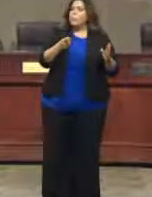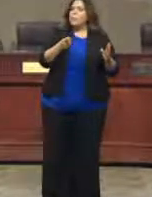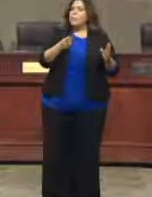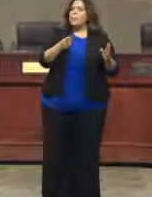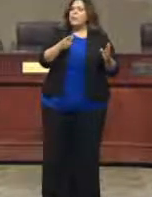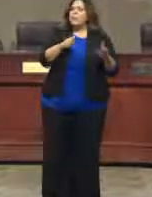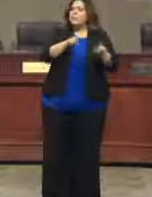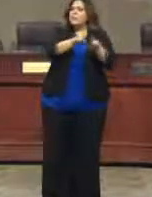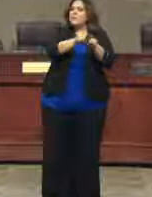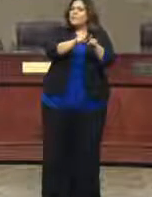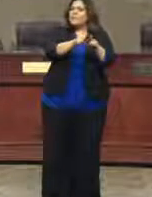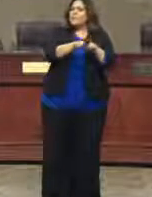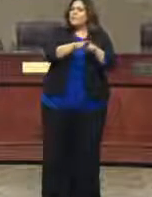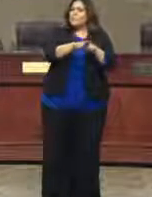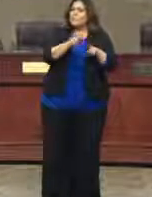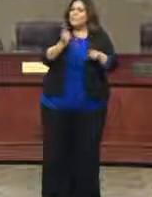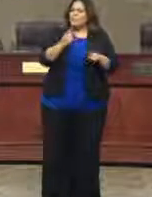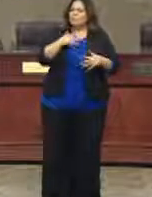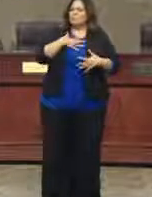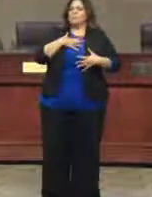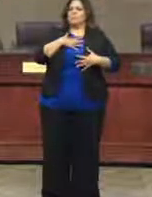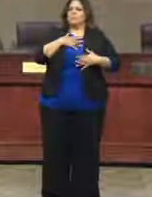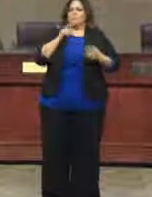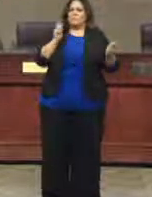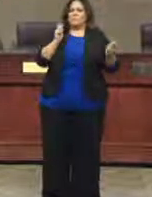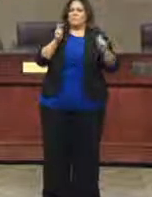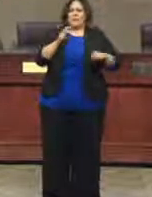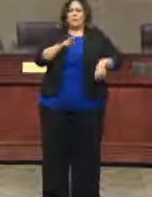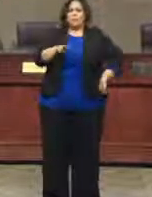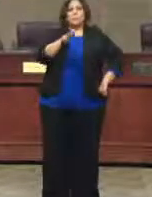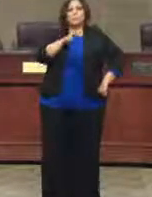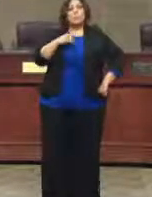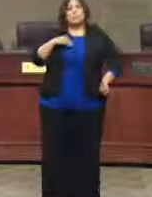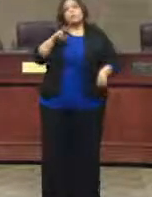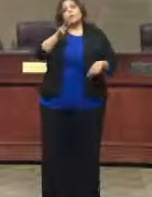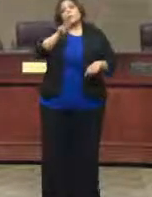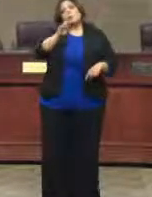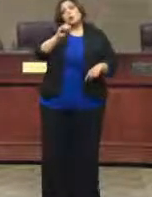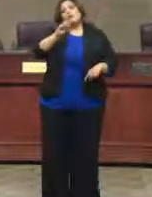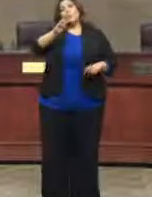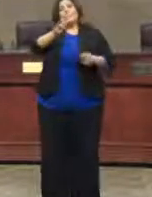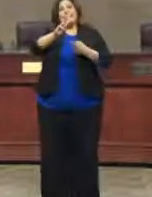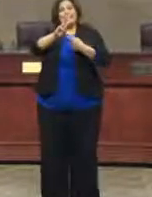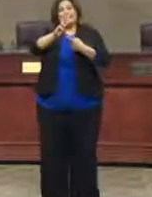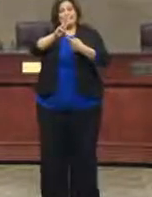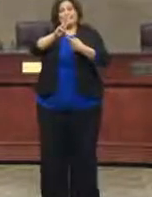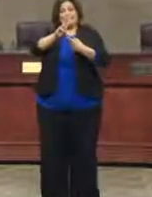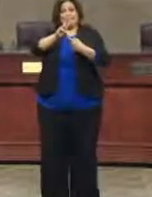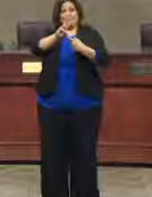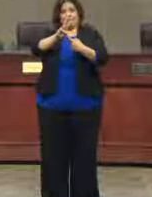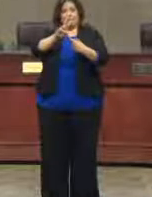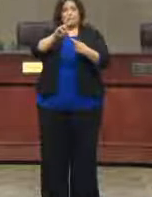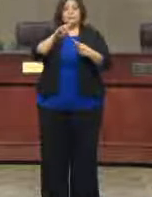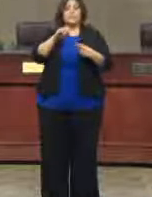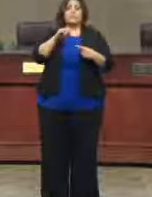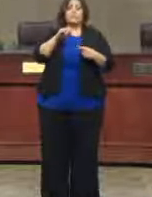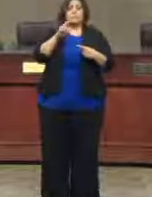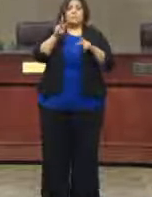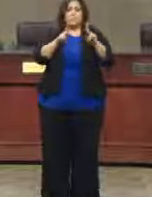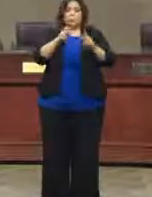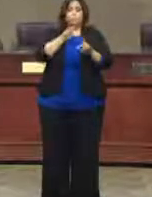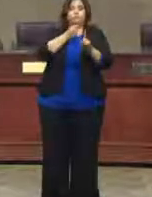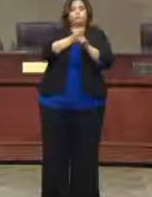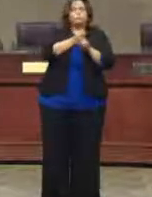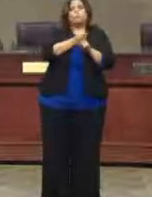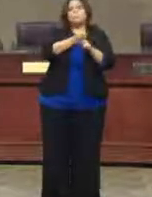And we have so far reported to us 206 cases of the different variants. So there's a